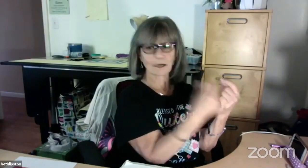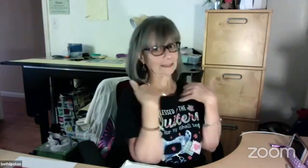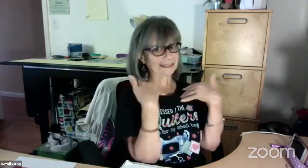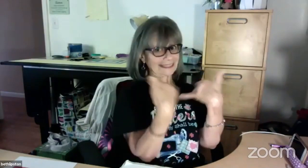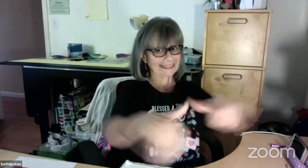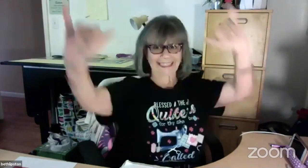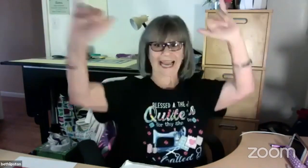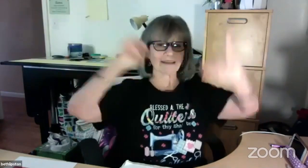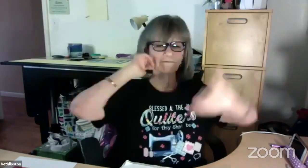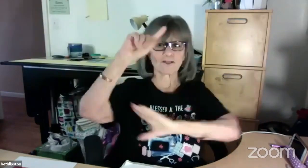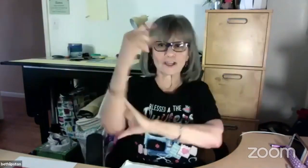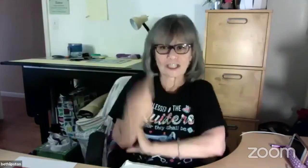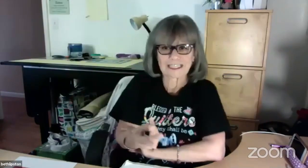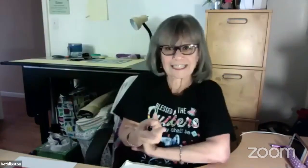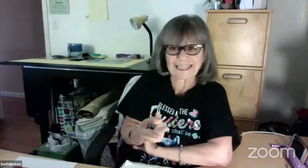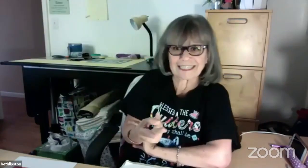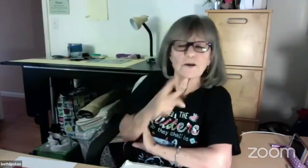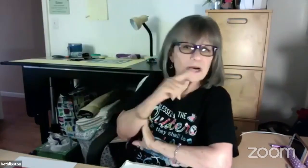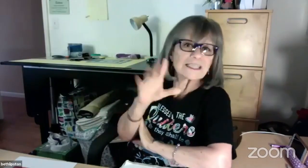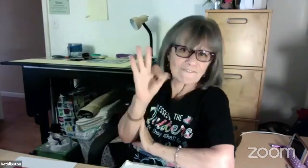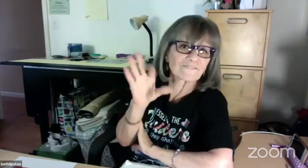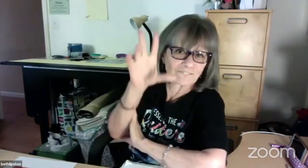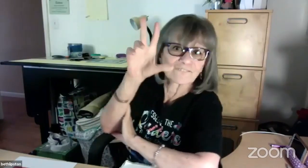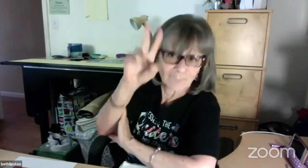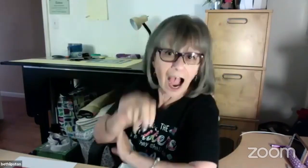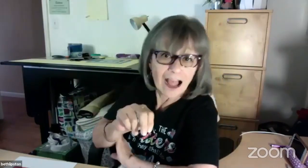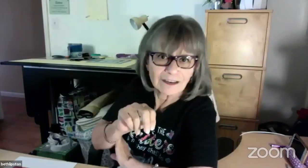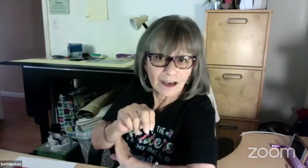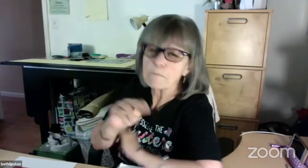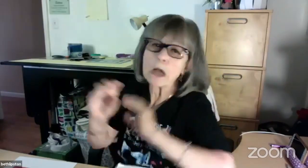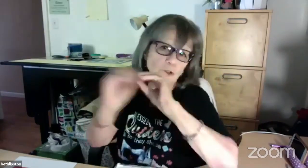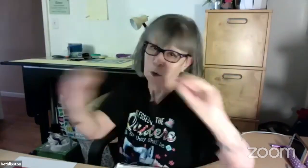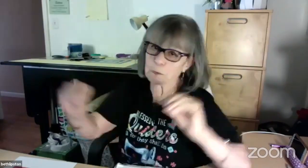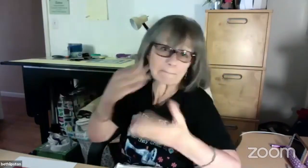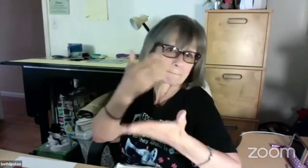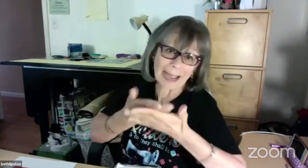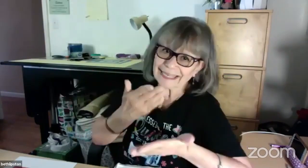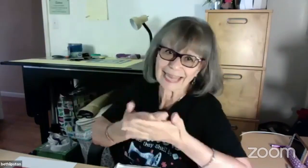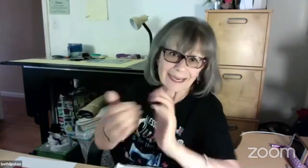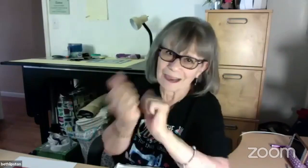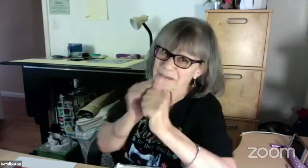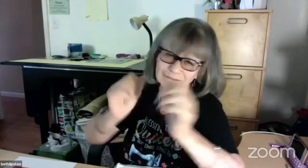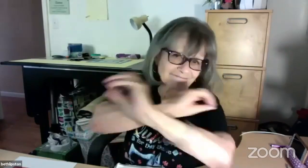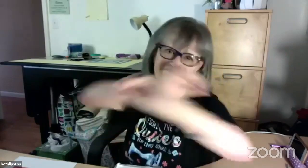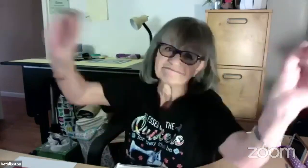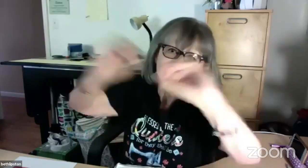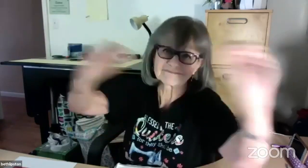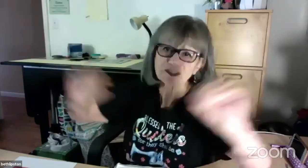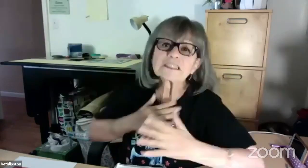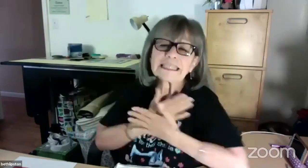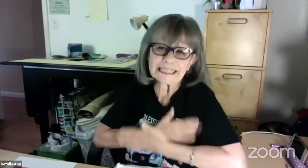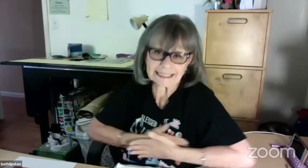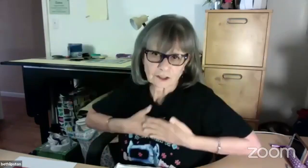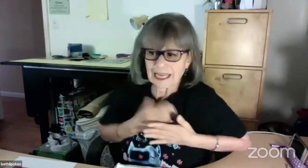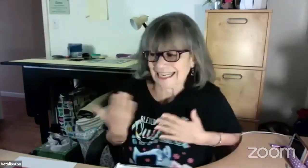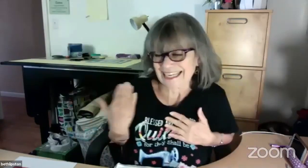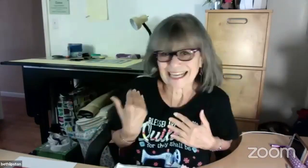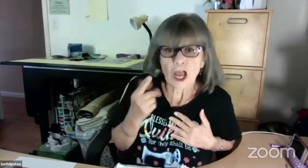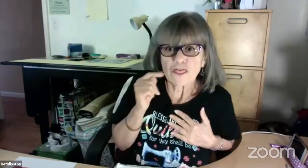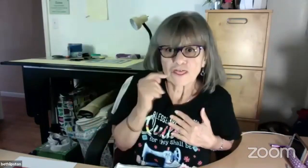lieu of that, they will be calling in and a part of the VP group video. There's no money, it's